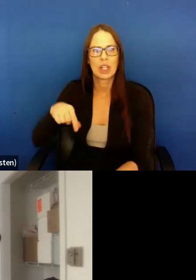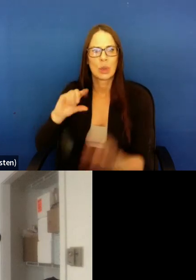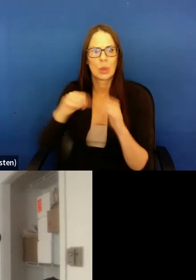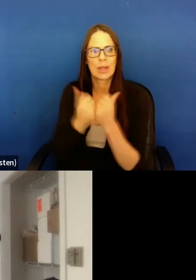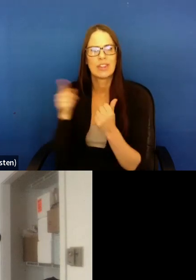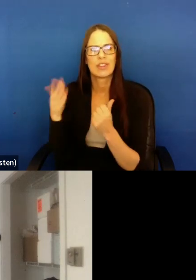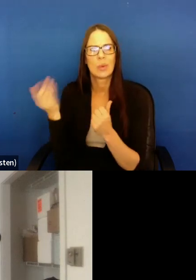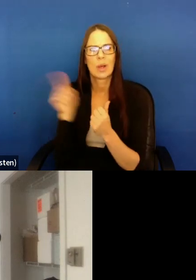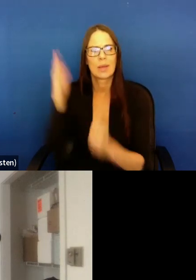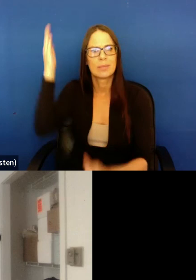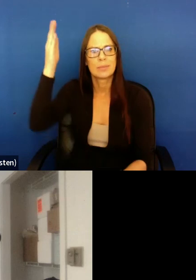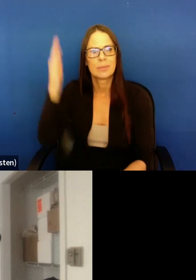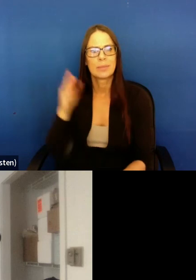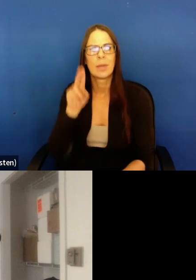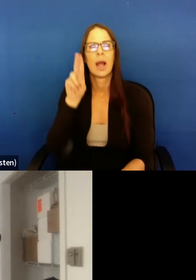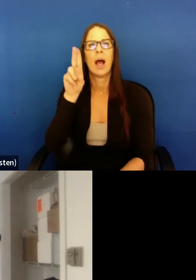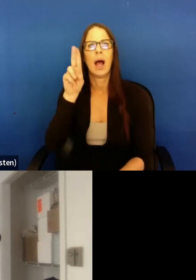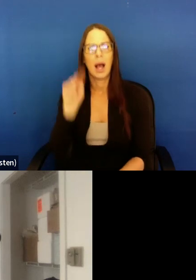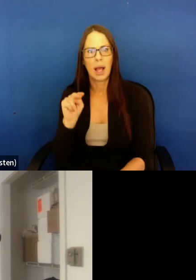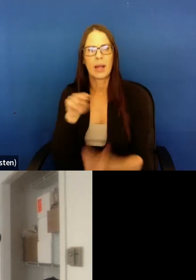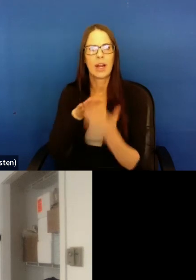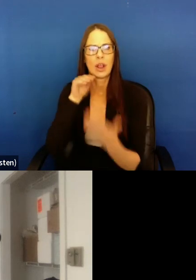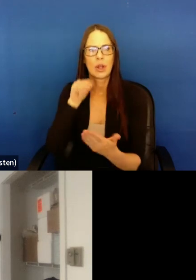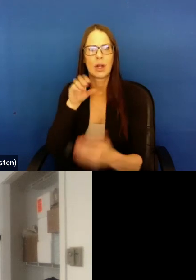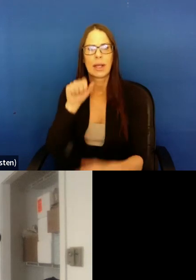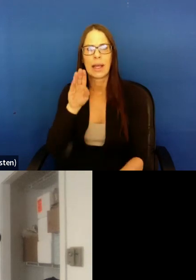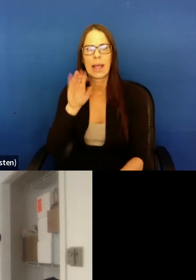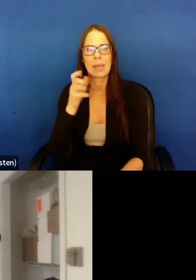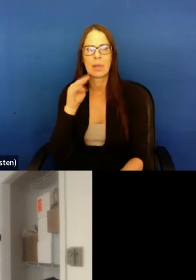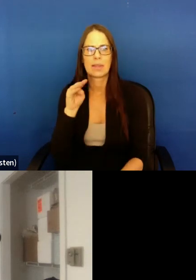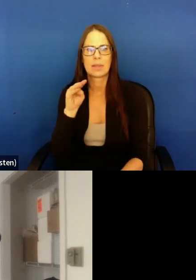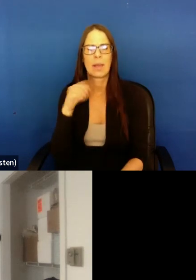talk about unlearning ableism. So I hope to see you all next week